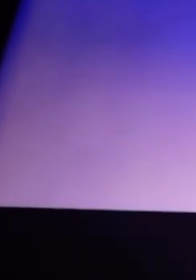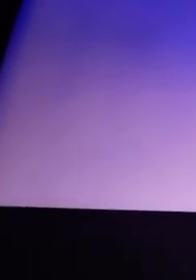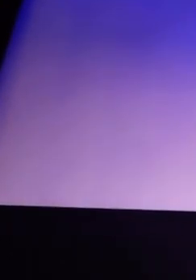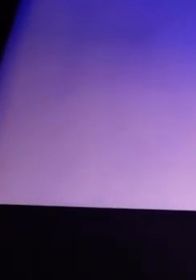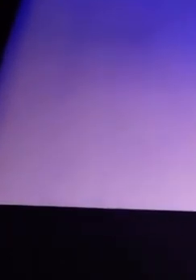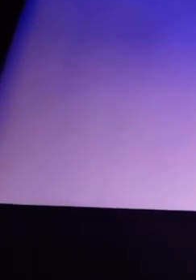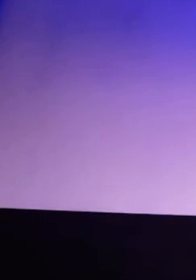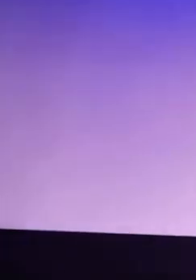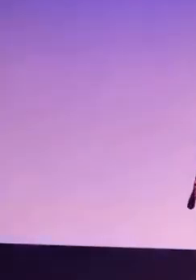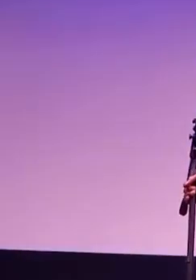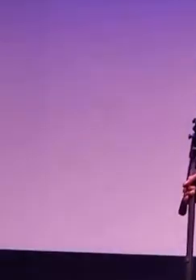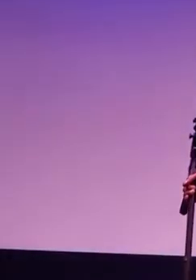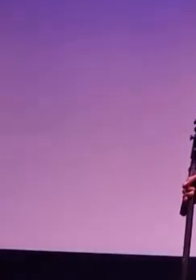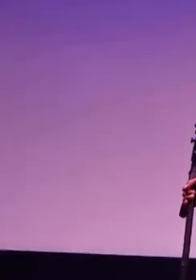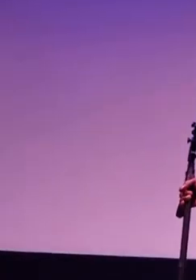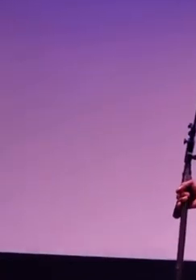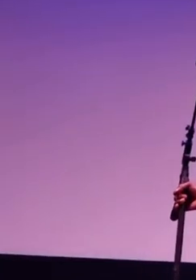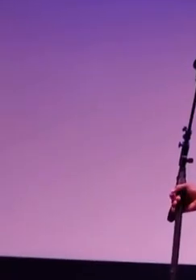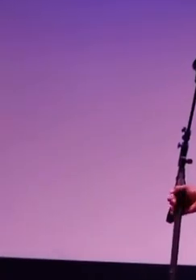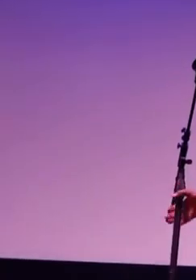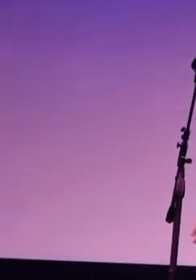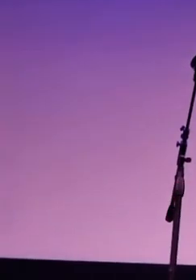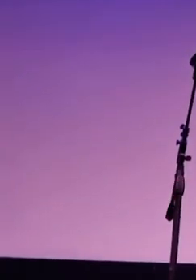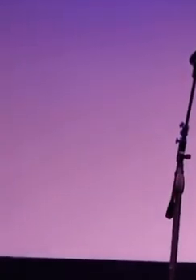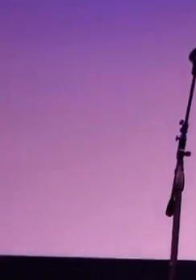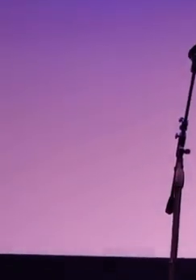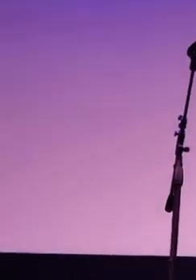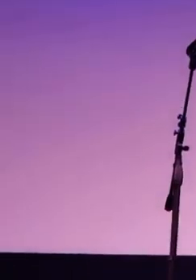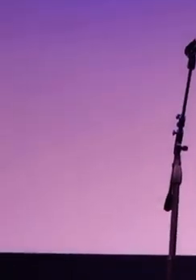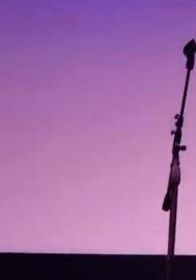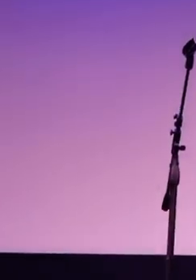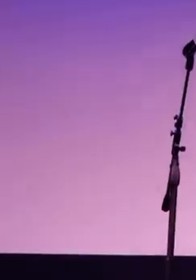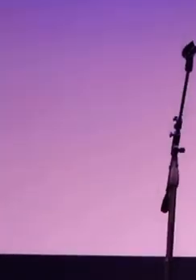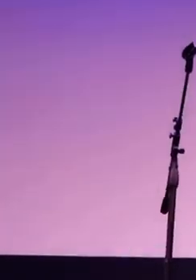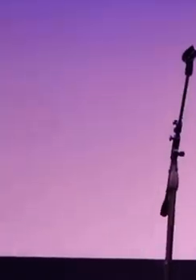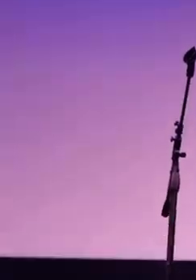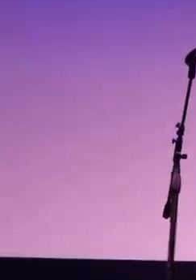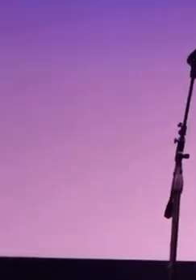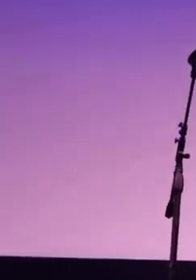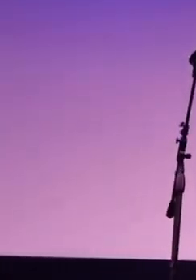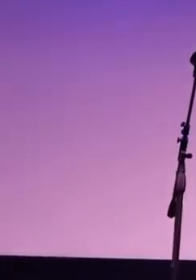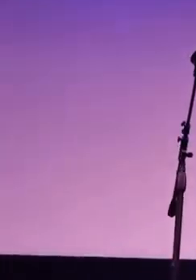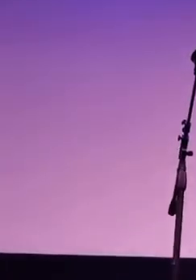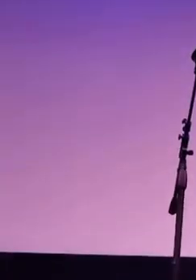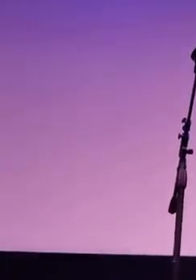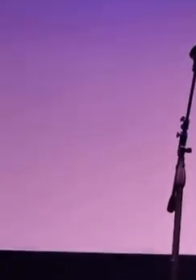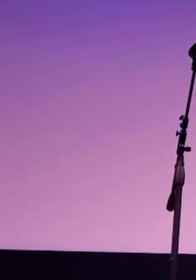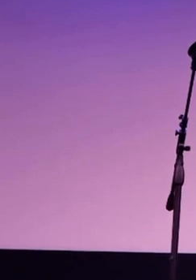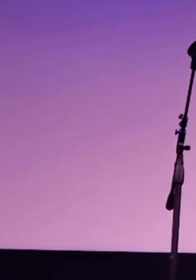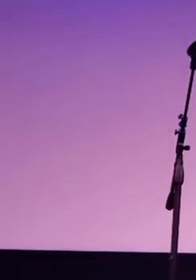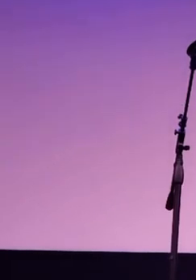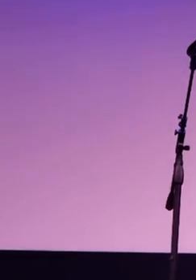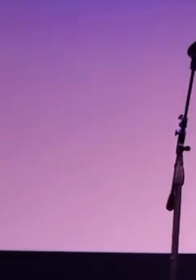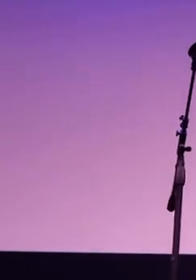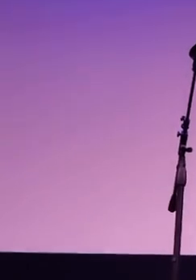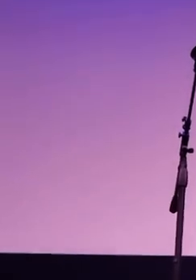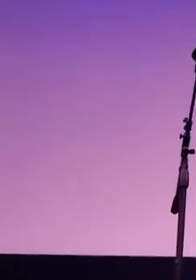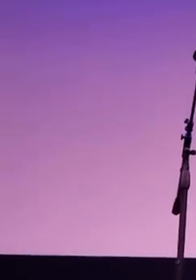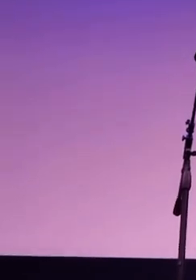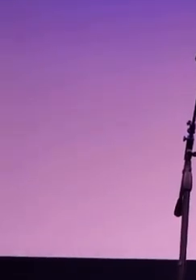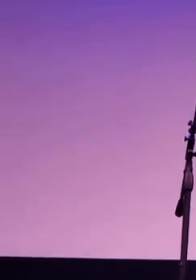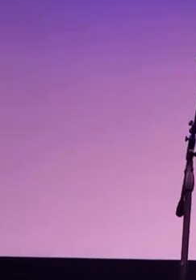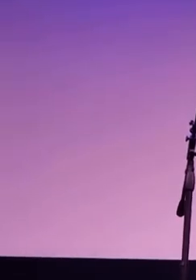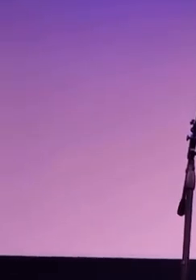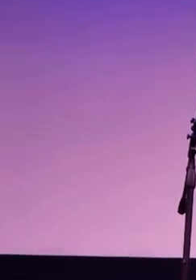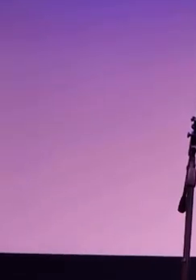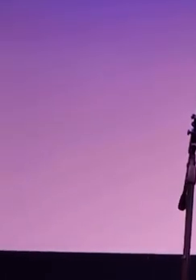for Fringe are all about creativity. Well, everything we do is about creativity, but I try to really make a point of saying that and